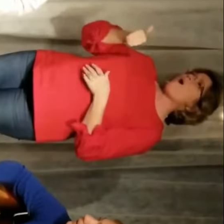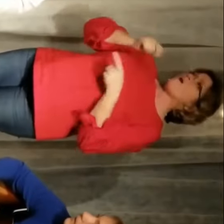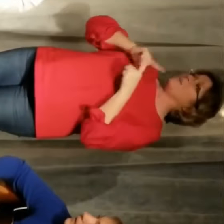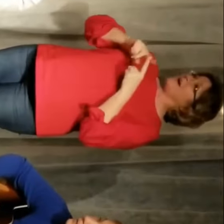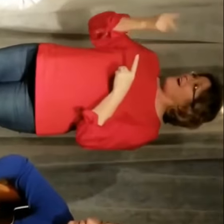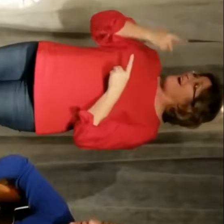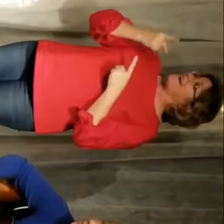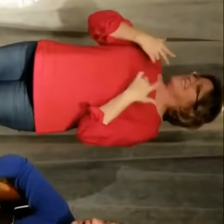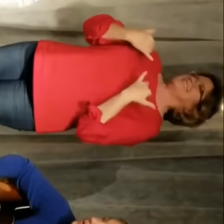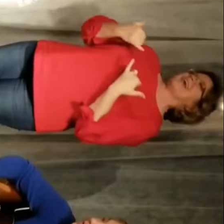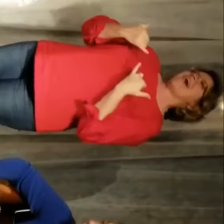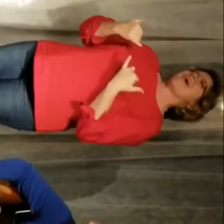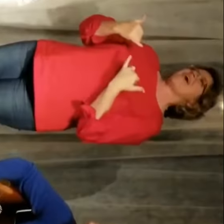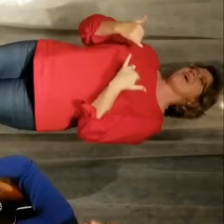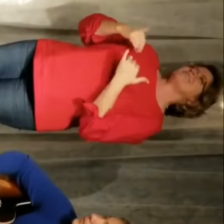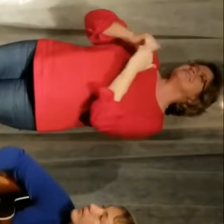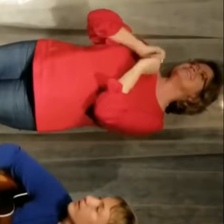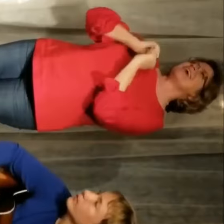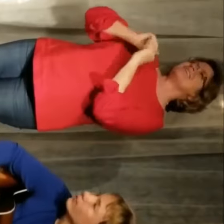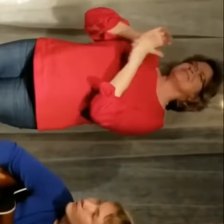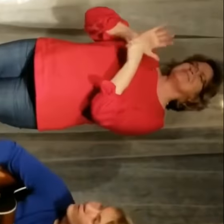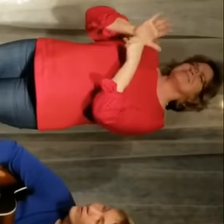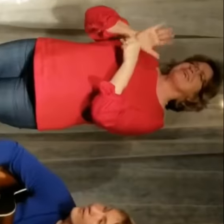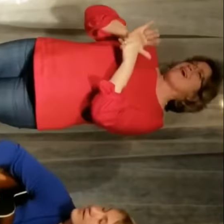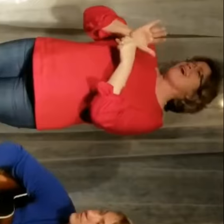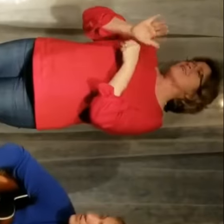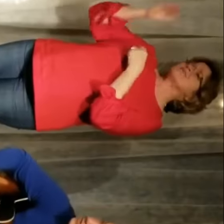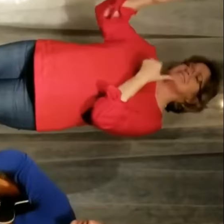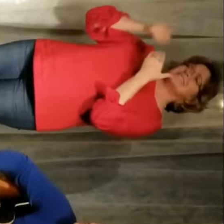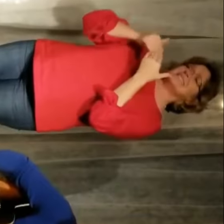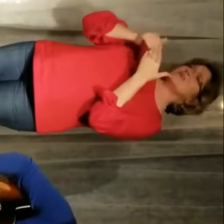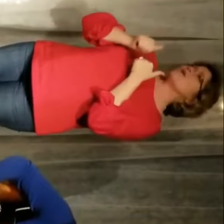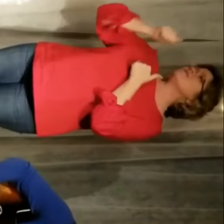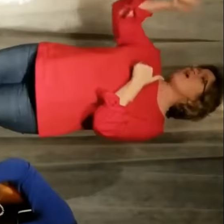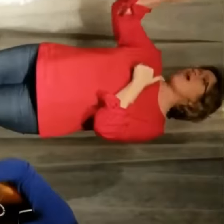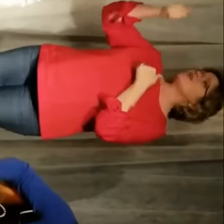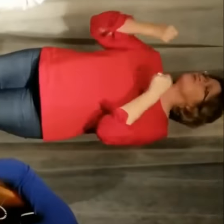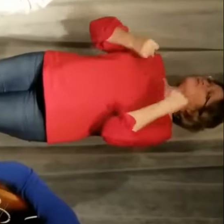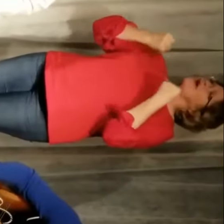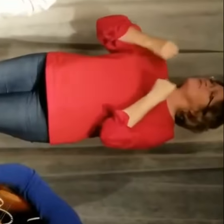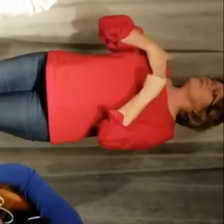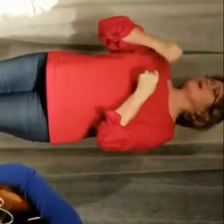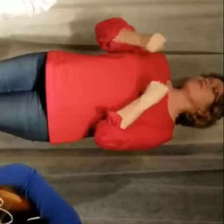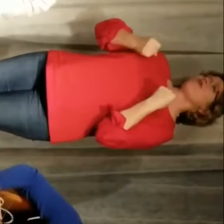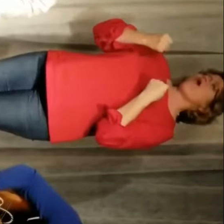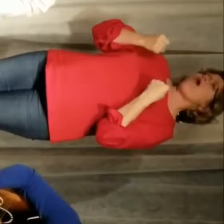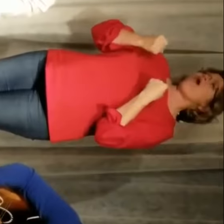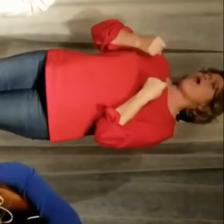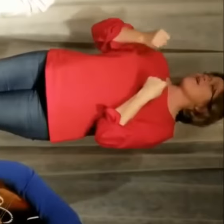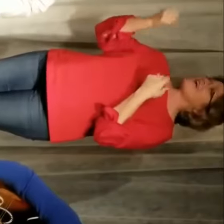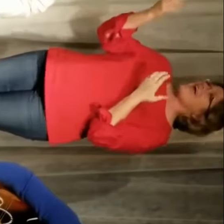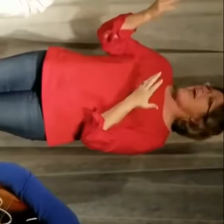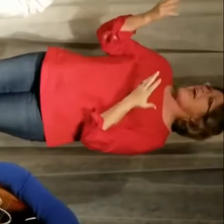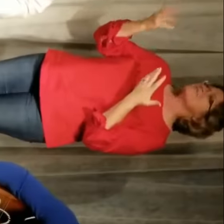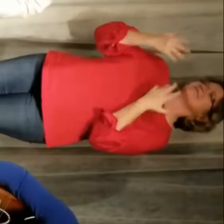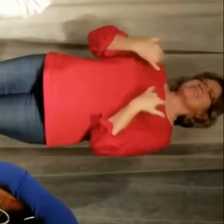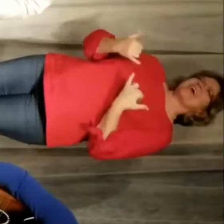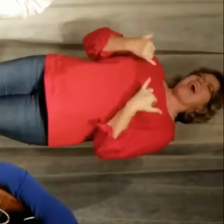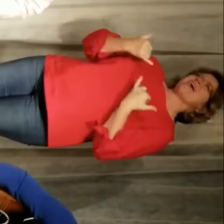got right now, whether near or far, as we're driving in my car. Hey girl, we've got right